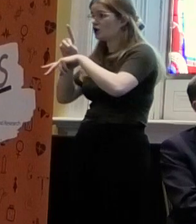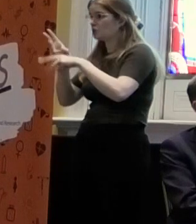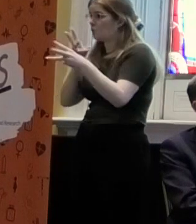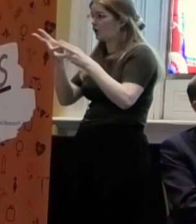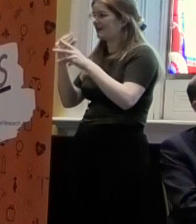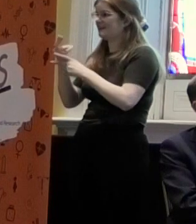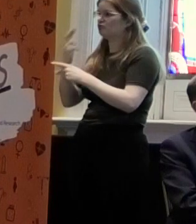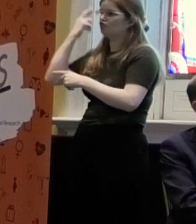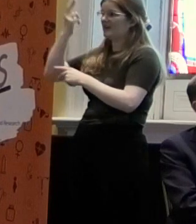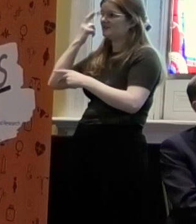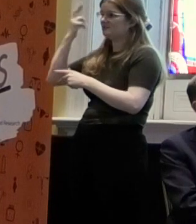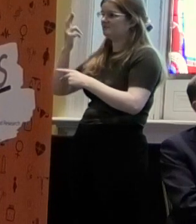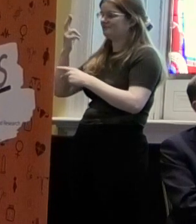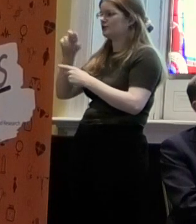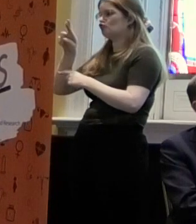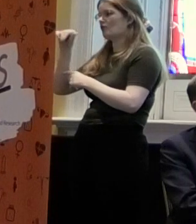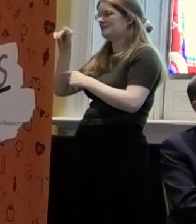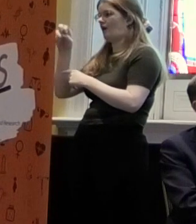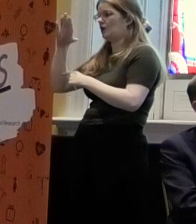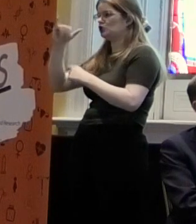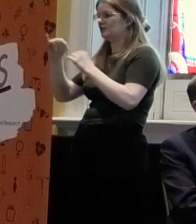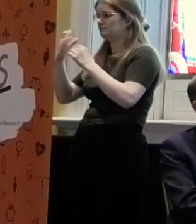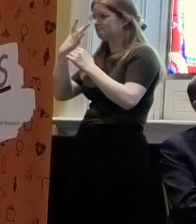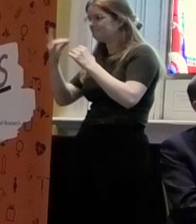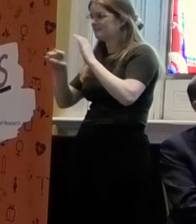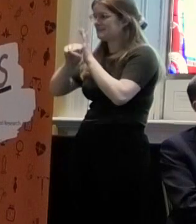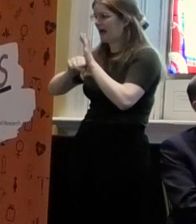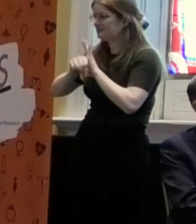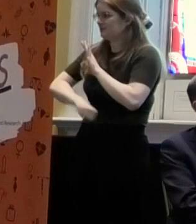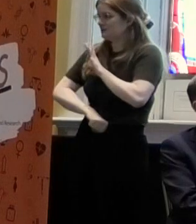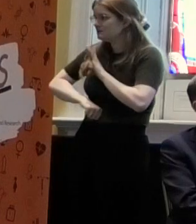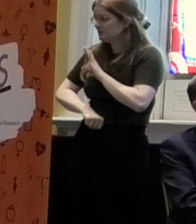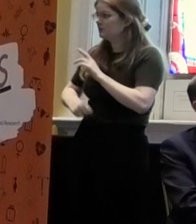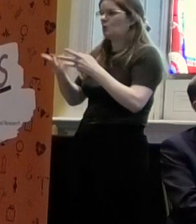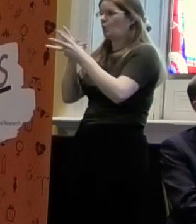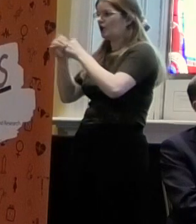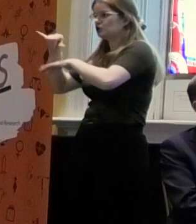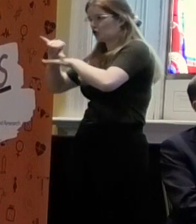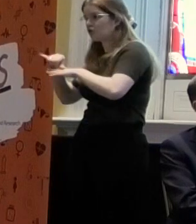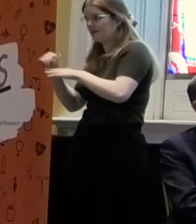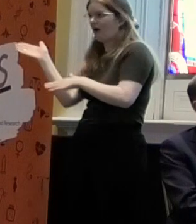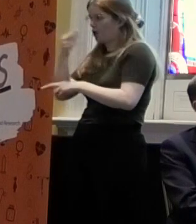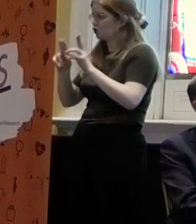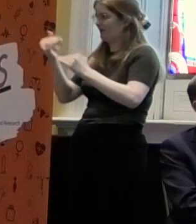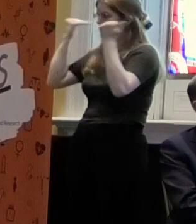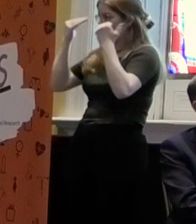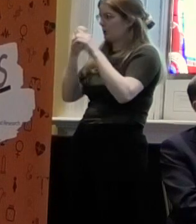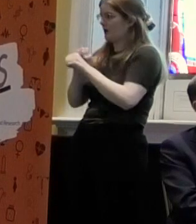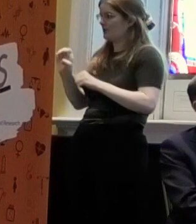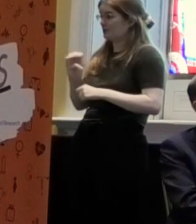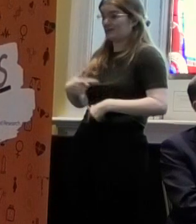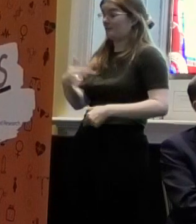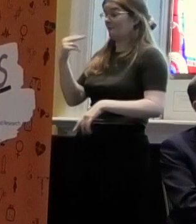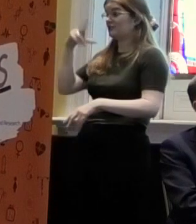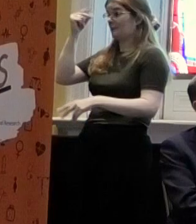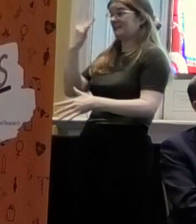in radiology, doctors working in other areas, in surgery, etc. I do remember years ago when I